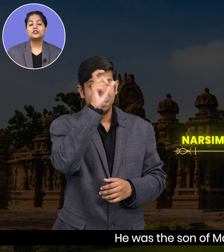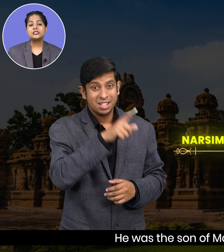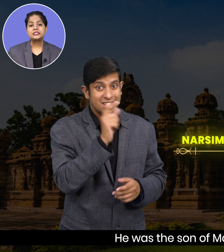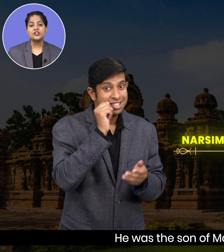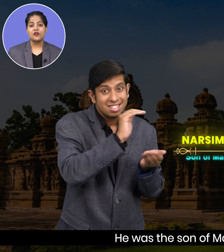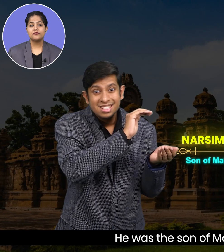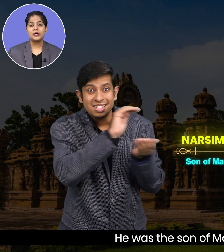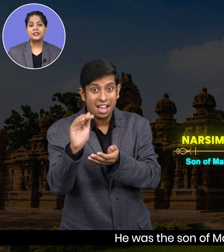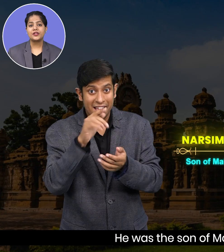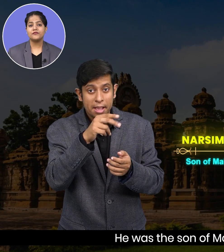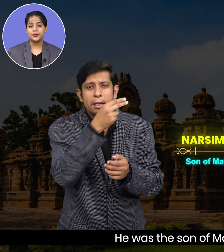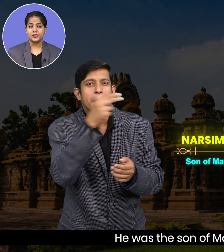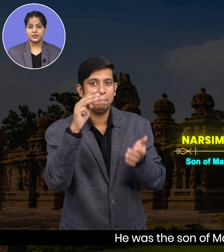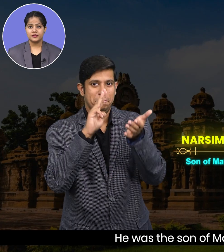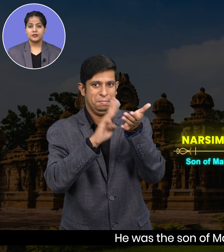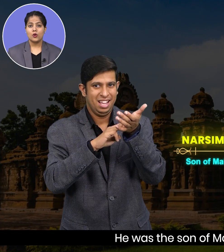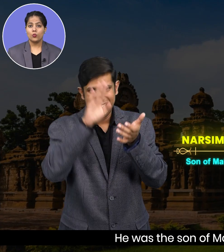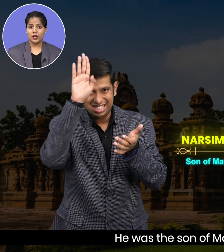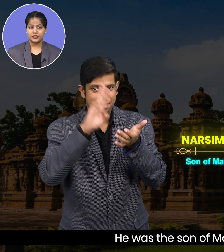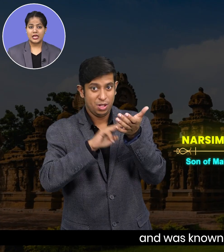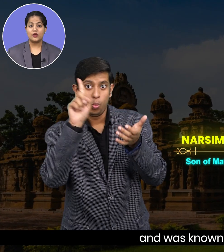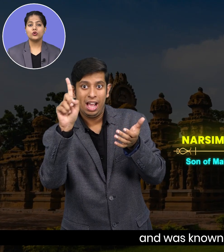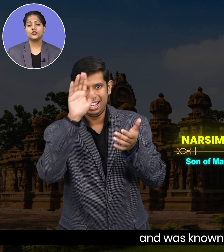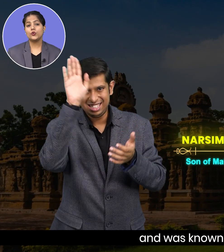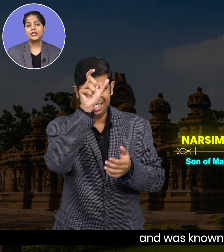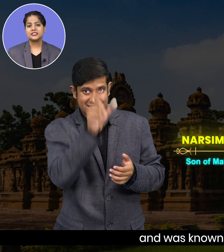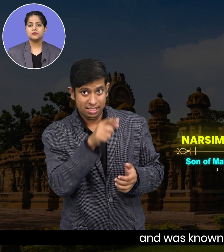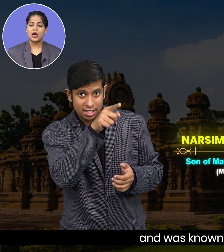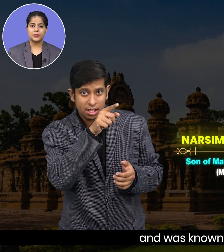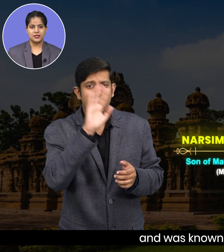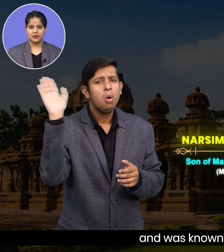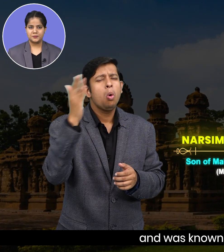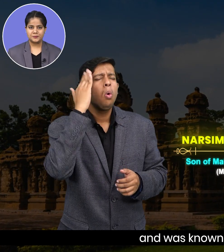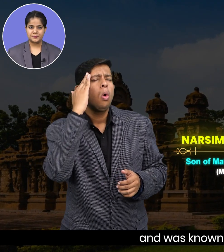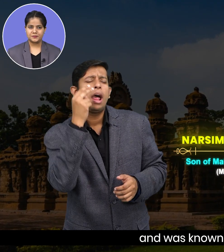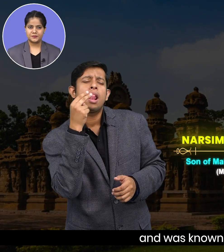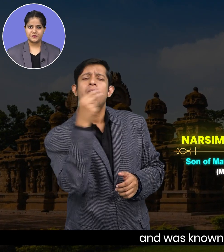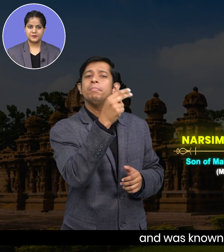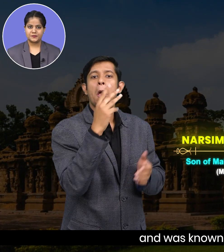He was the son of Mahendravarman I and was known as Mamalla.